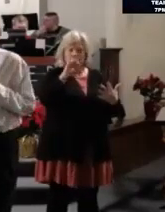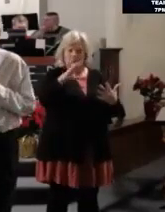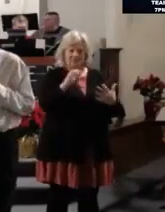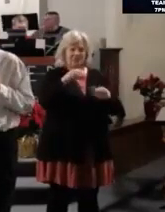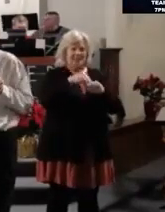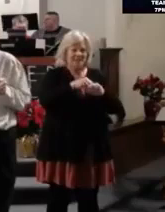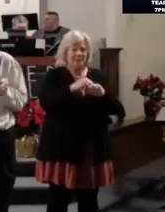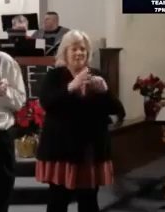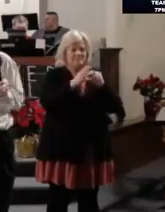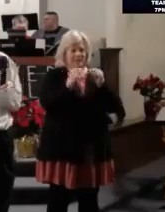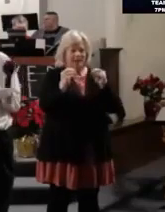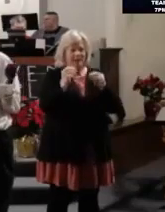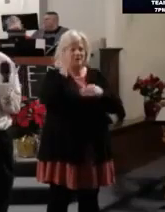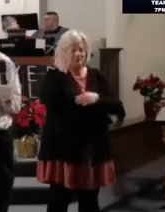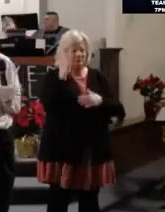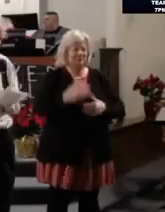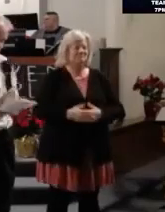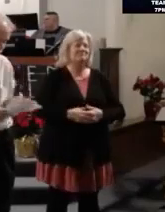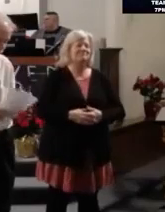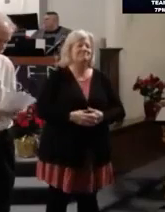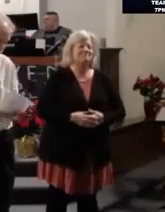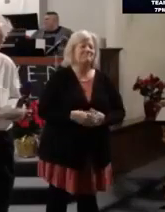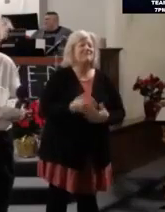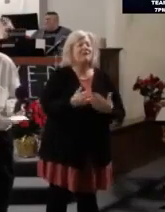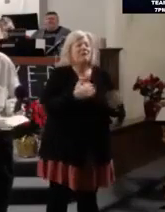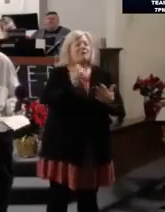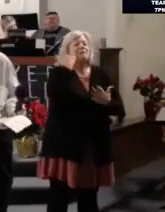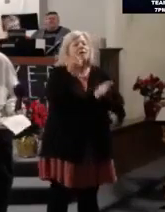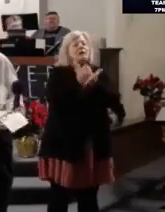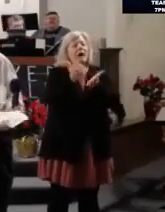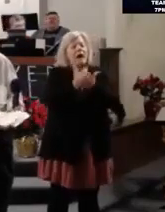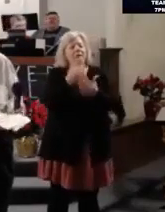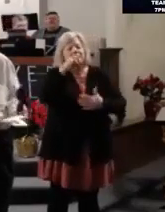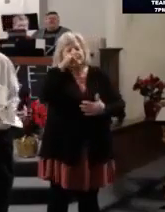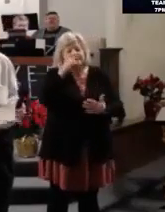that would be very much appreciated.